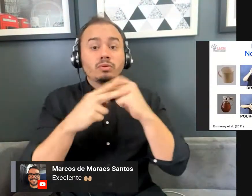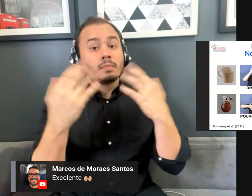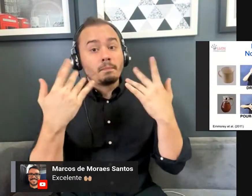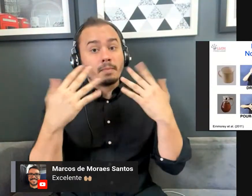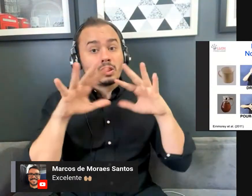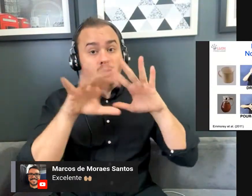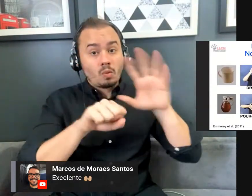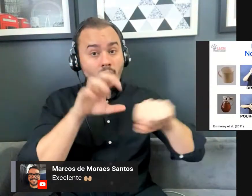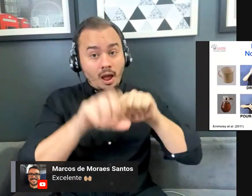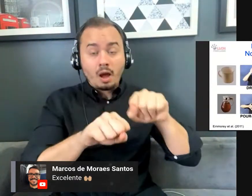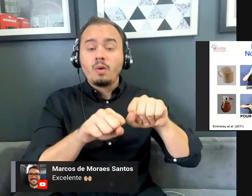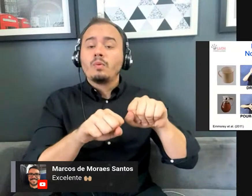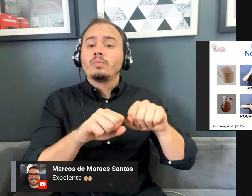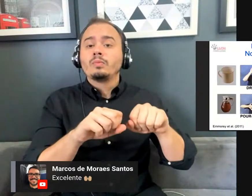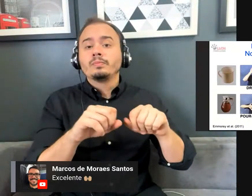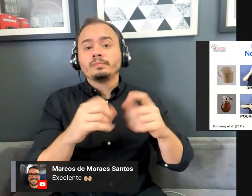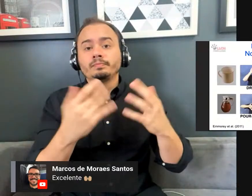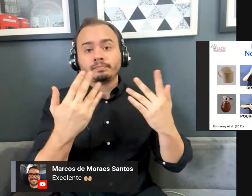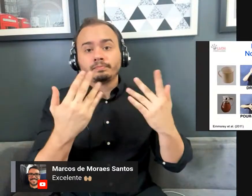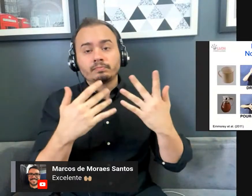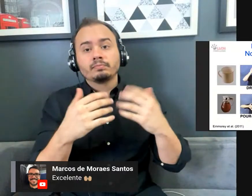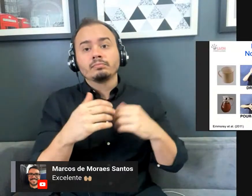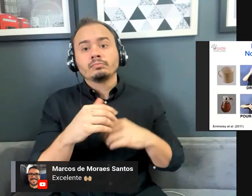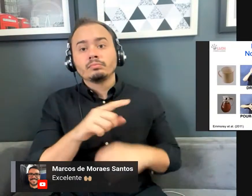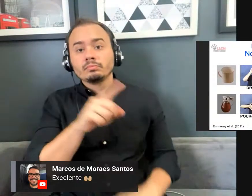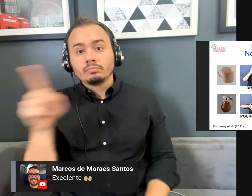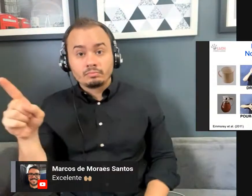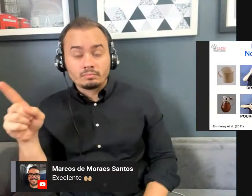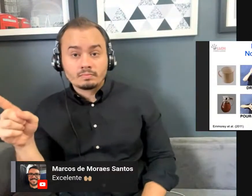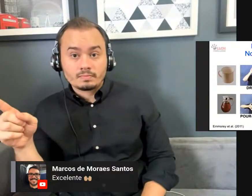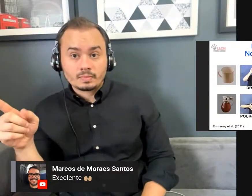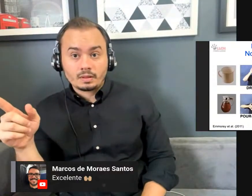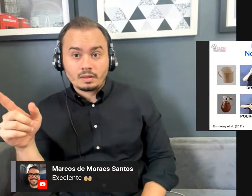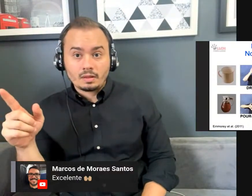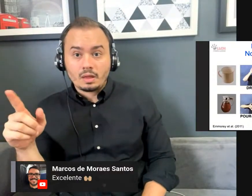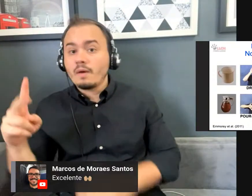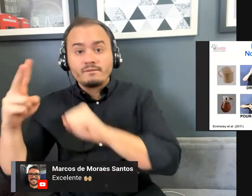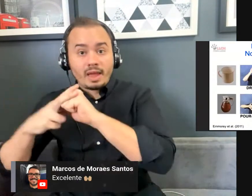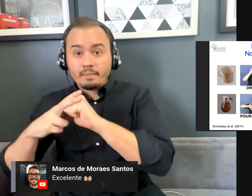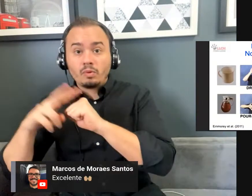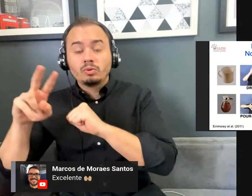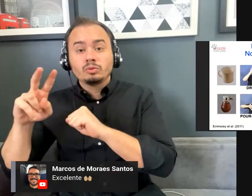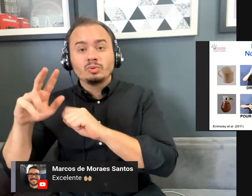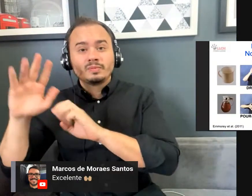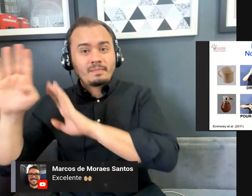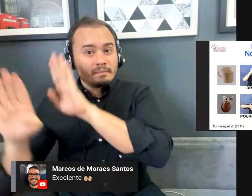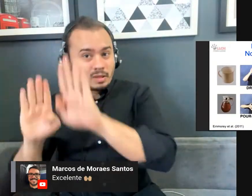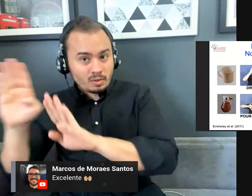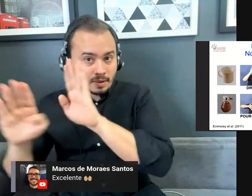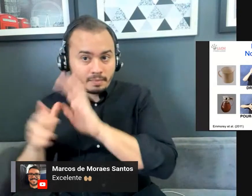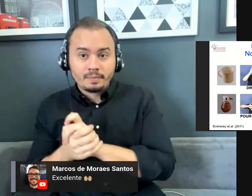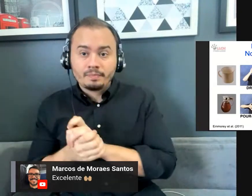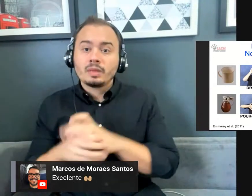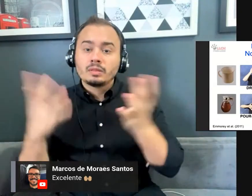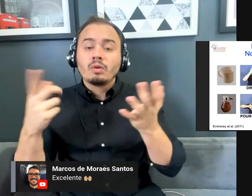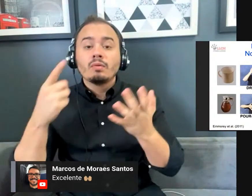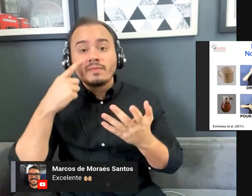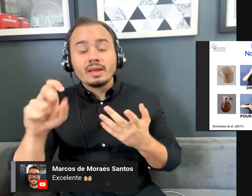verbs activate superior parietal pantomime regions of the brain more, you should see a difference between the